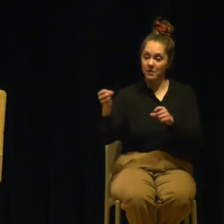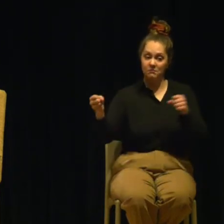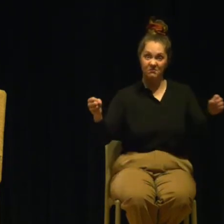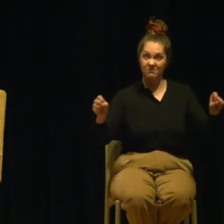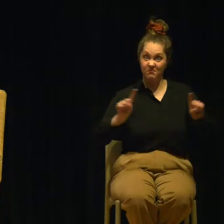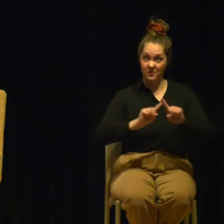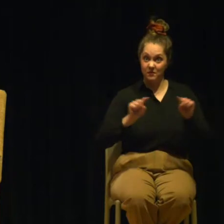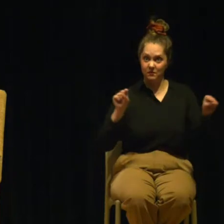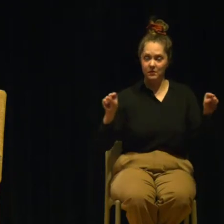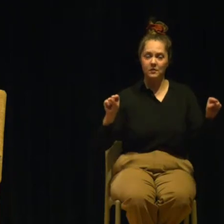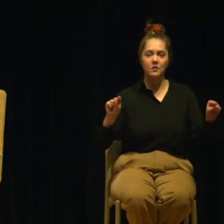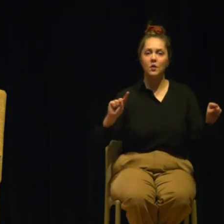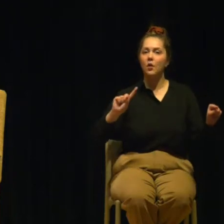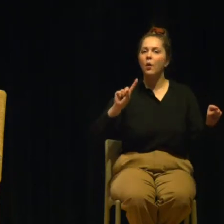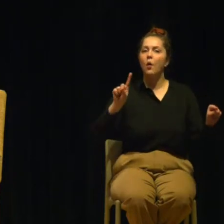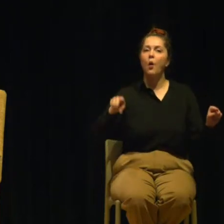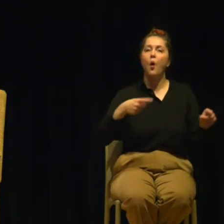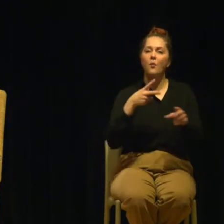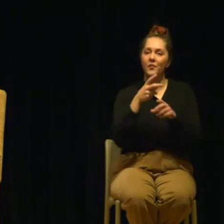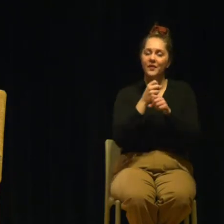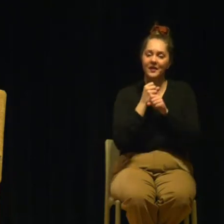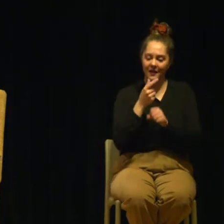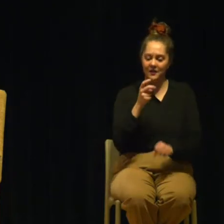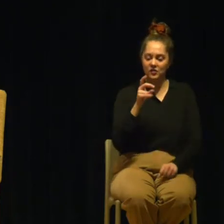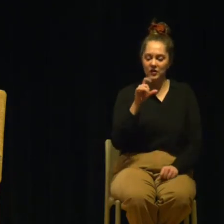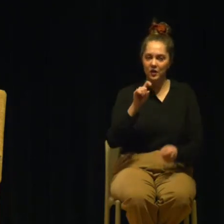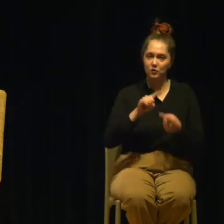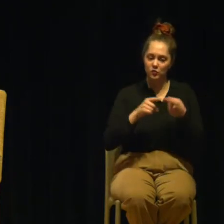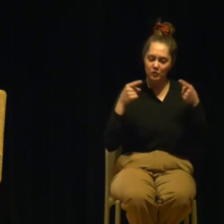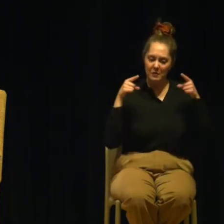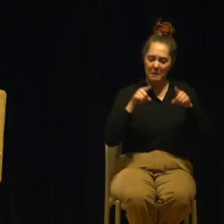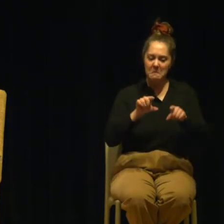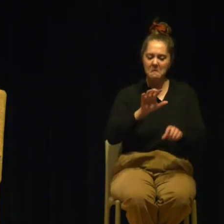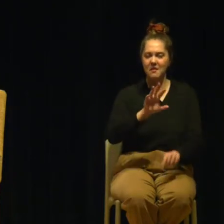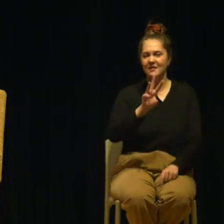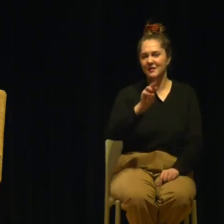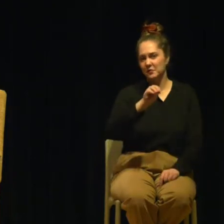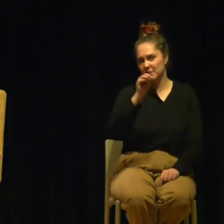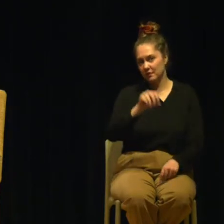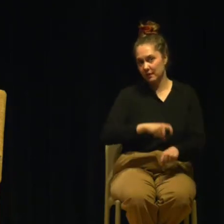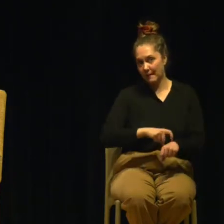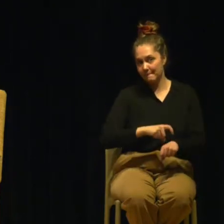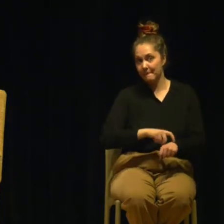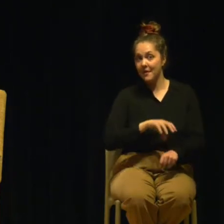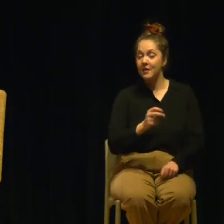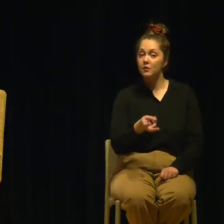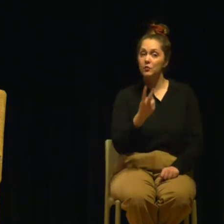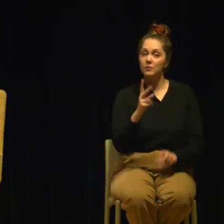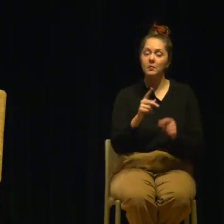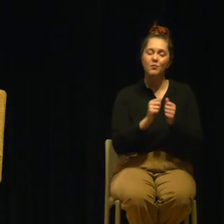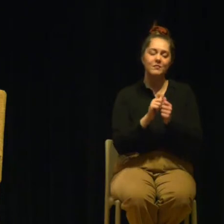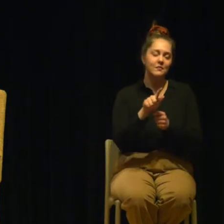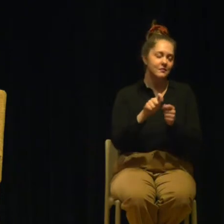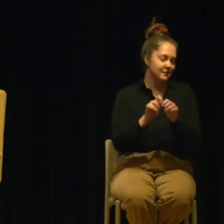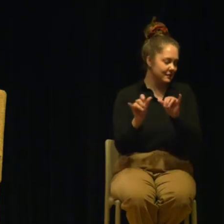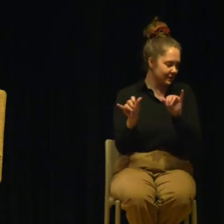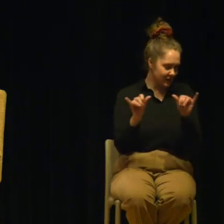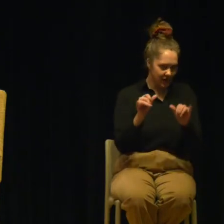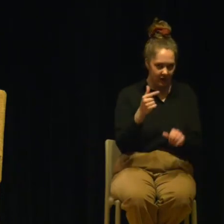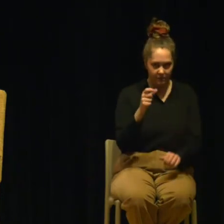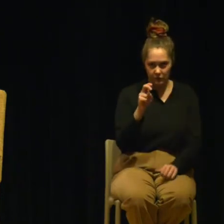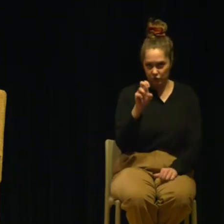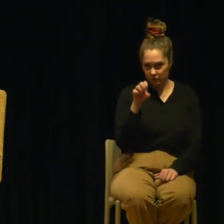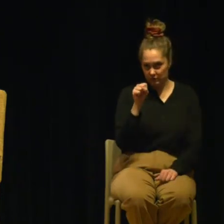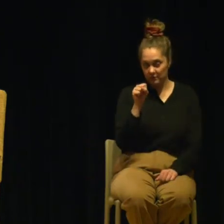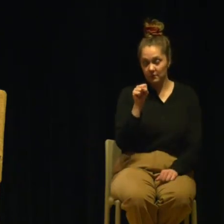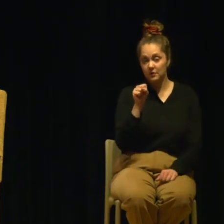only get the genetics of the twins to concur about 60% of the time. And those are two people with the exact same genes.